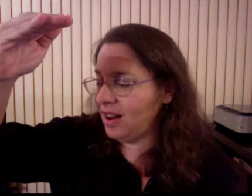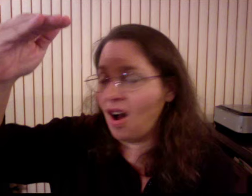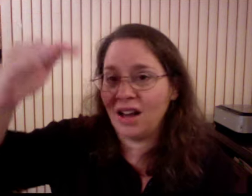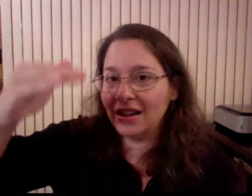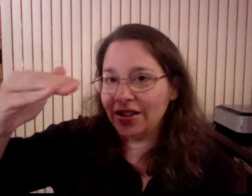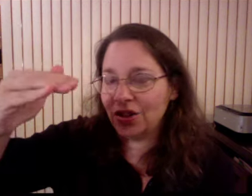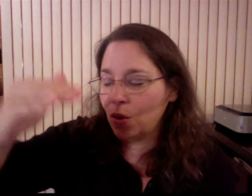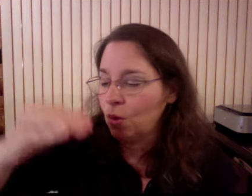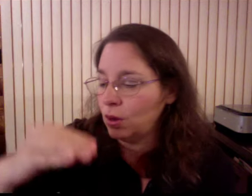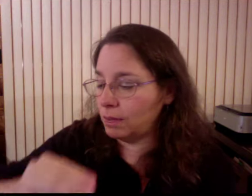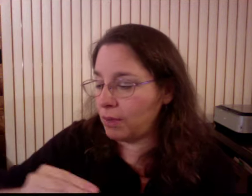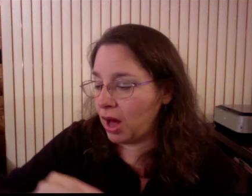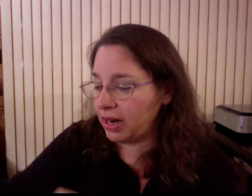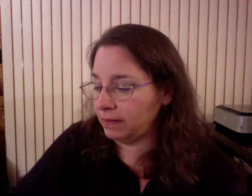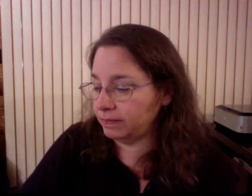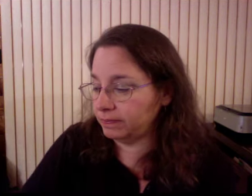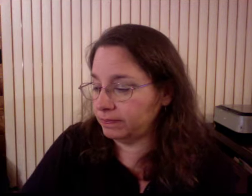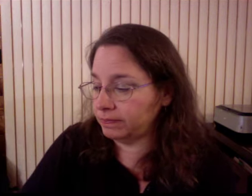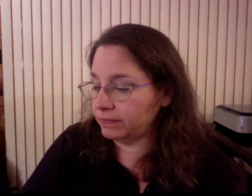God, soul, body.